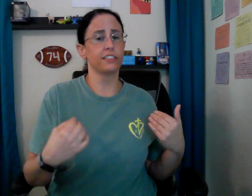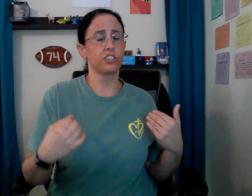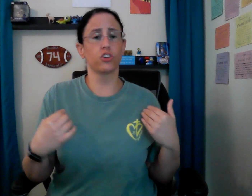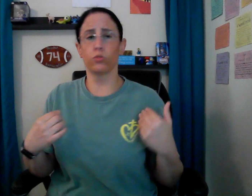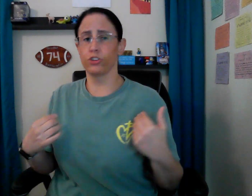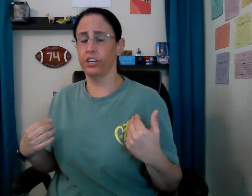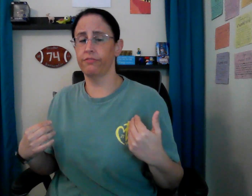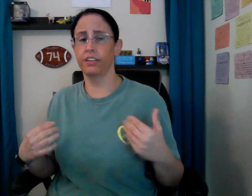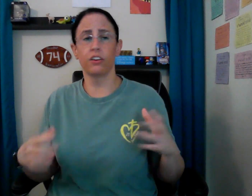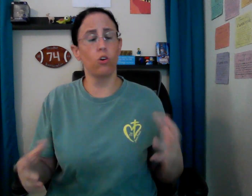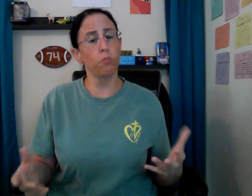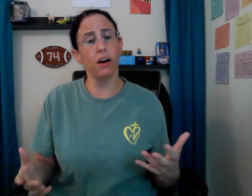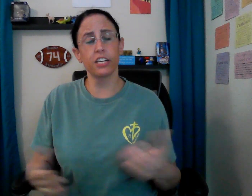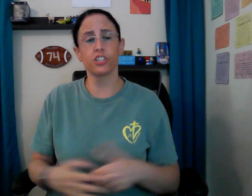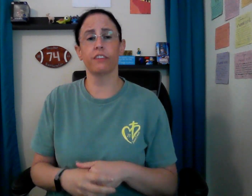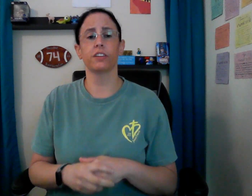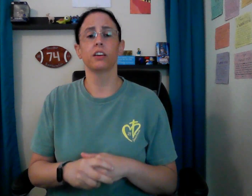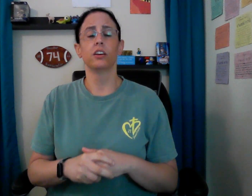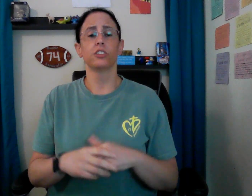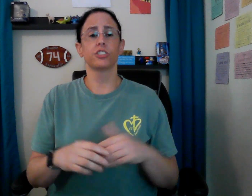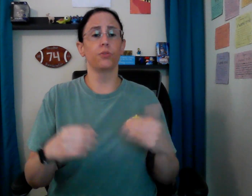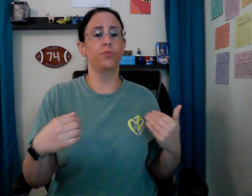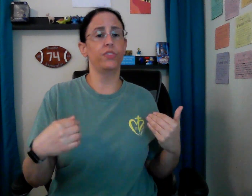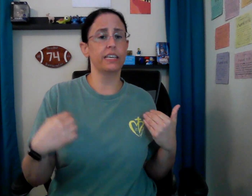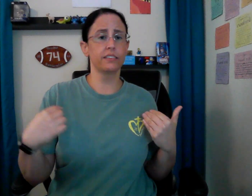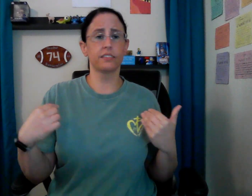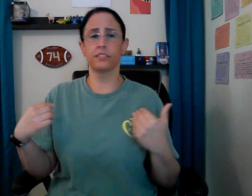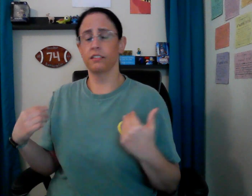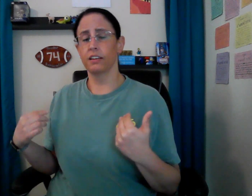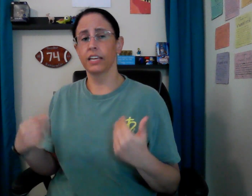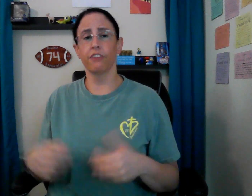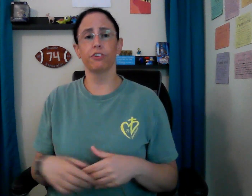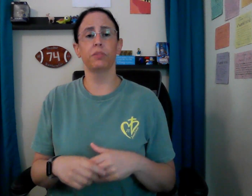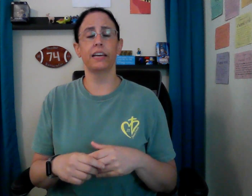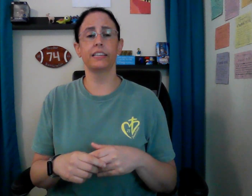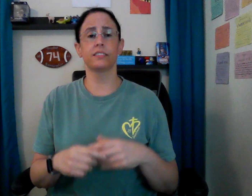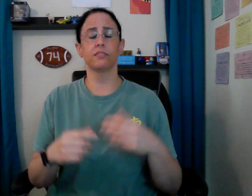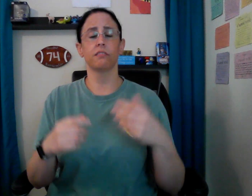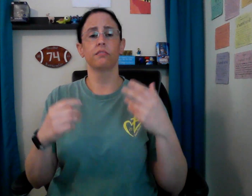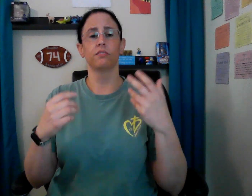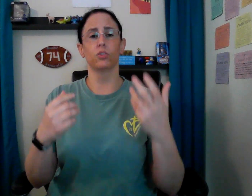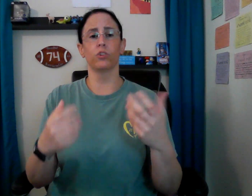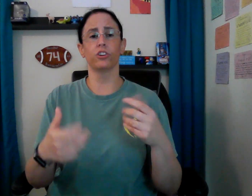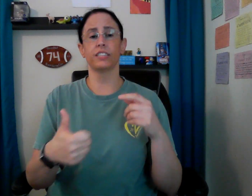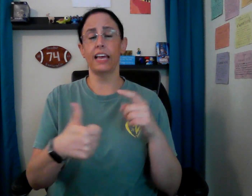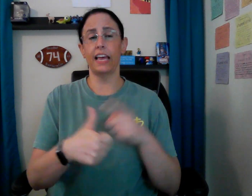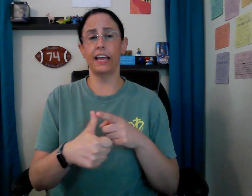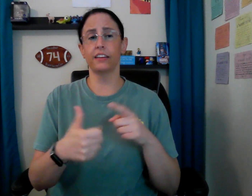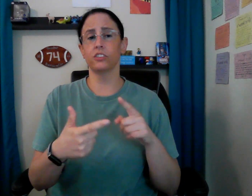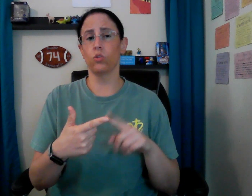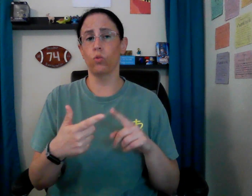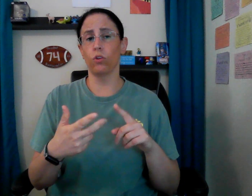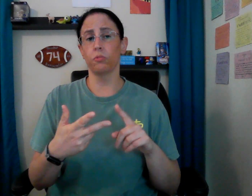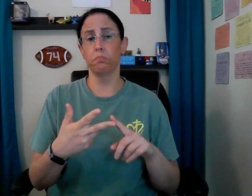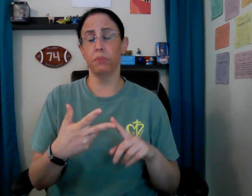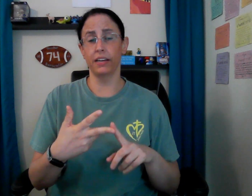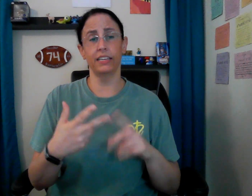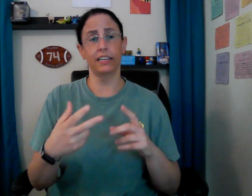a shoulder shift, not a whole body shift. So this can replace the words and, or, but in